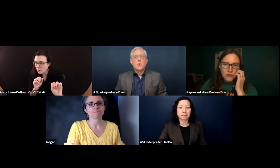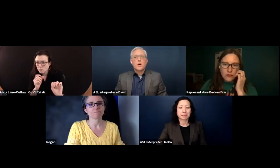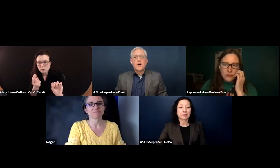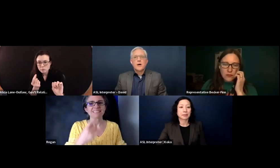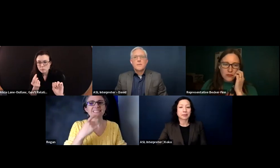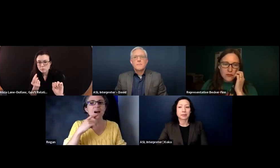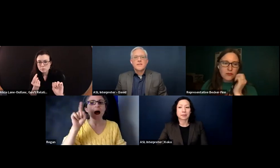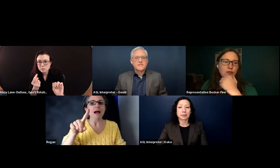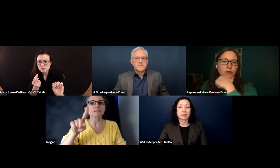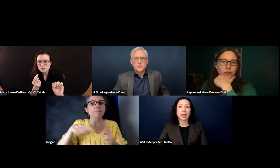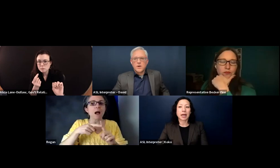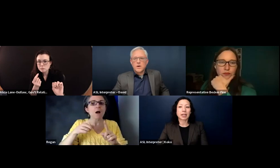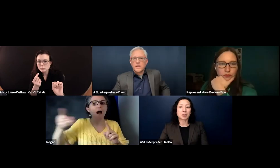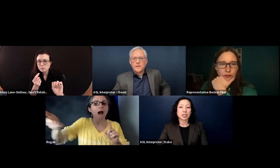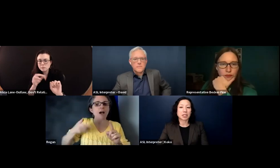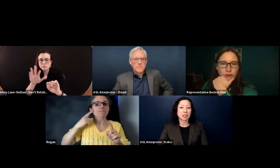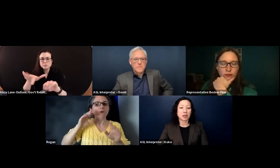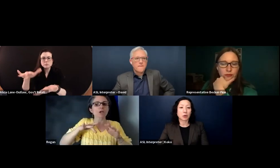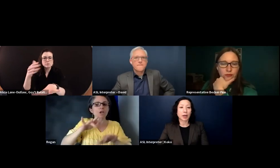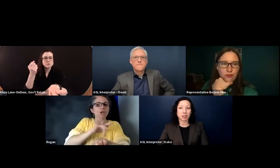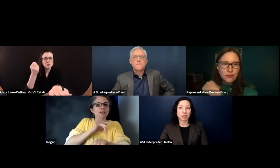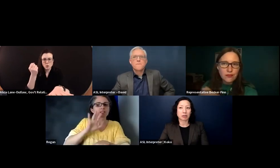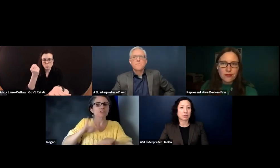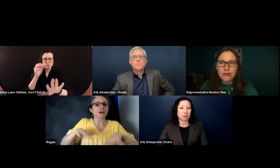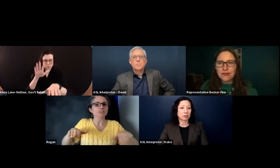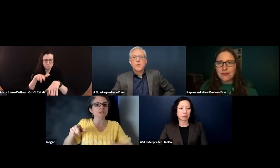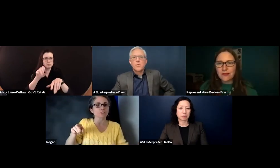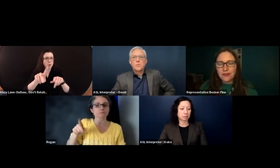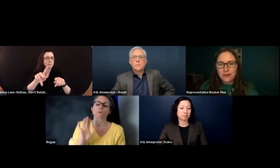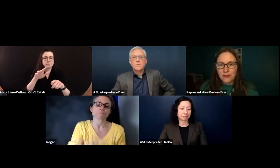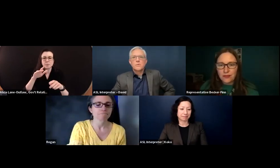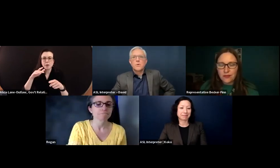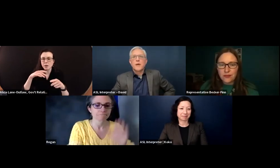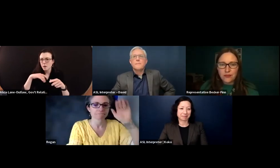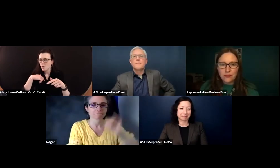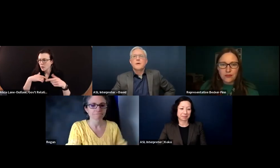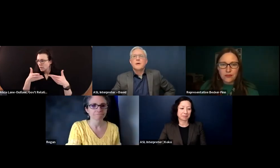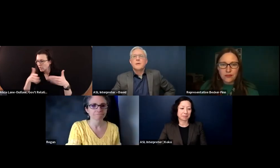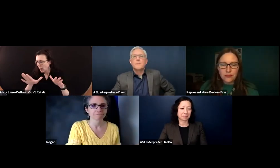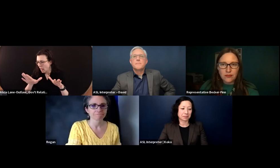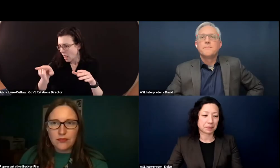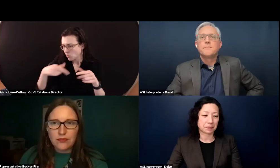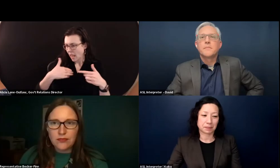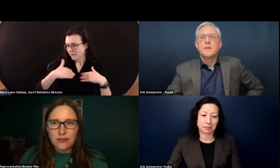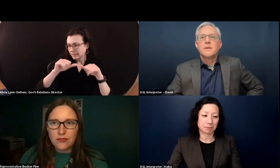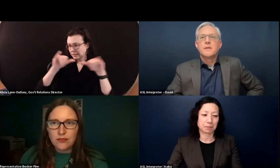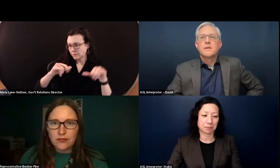So let's see, where are we? And I do see another question. Oh, okay.